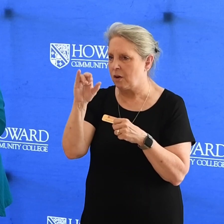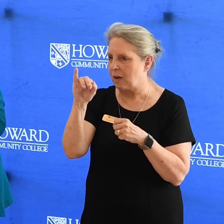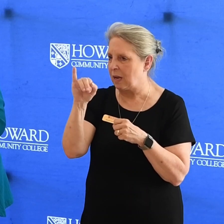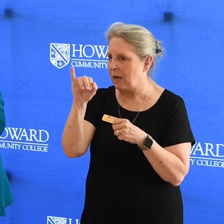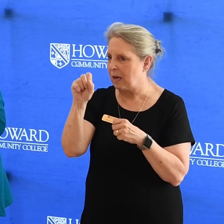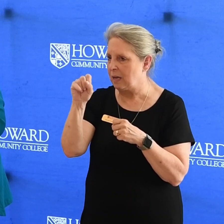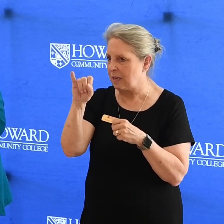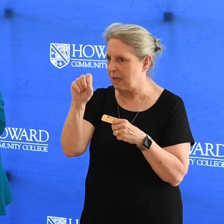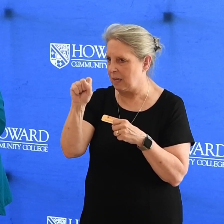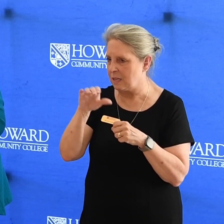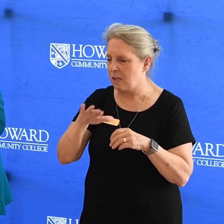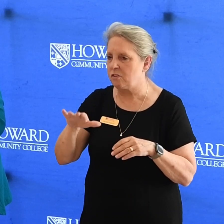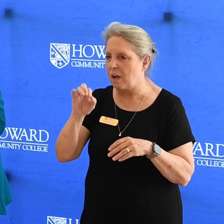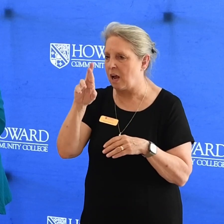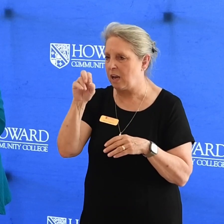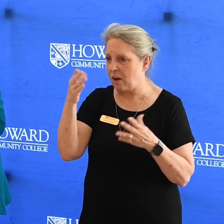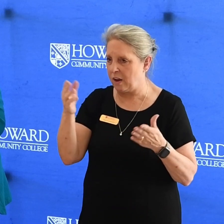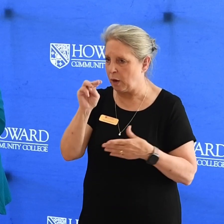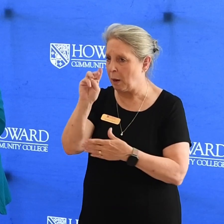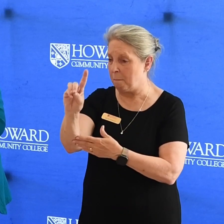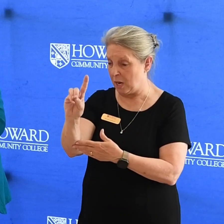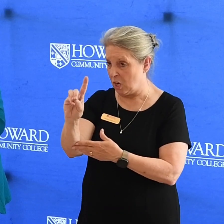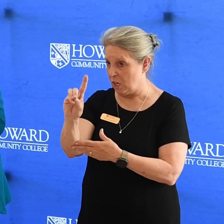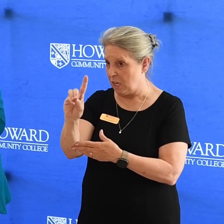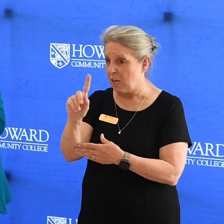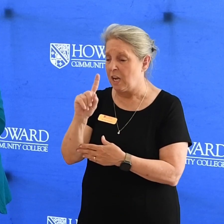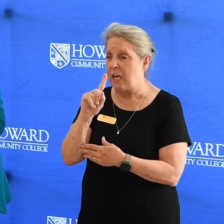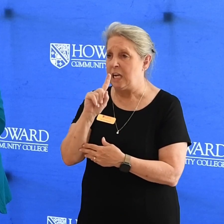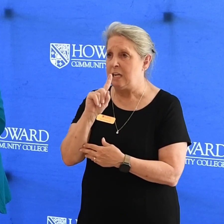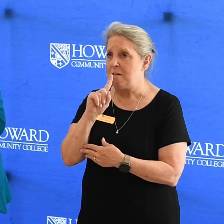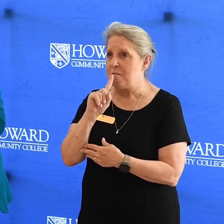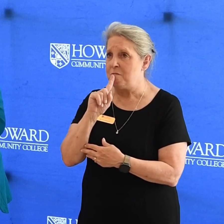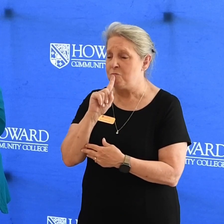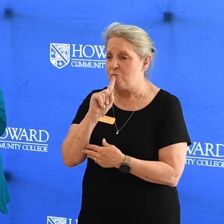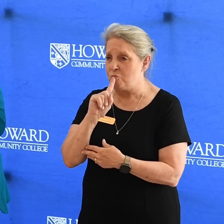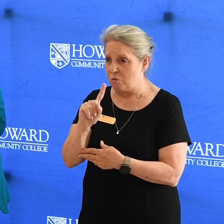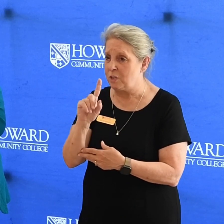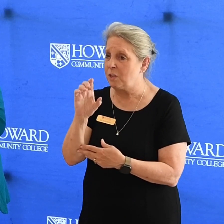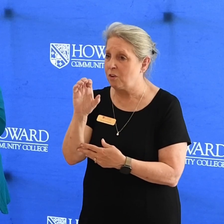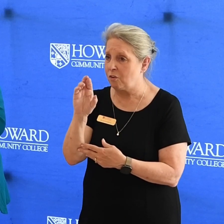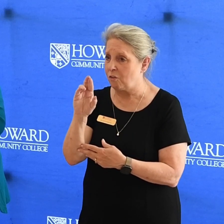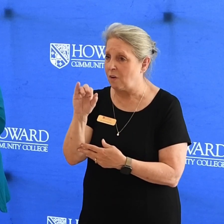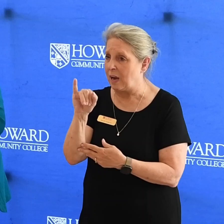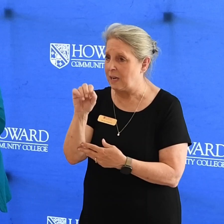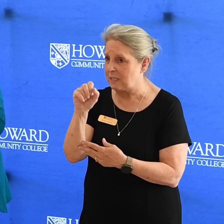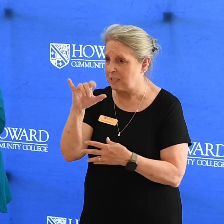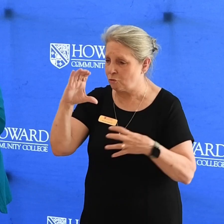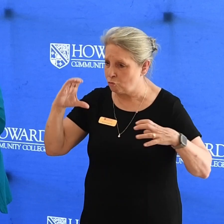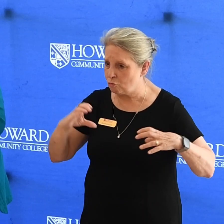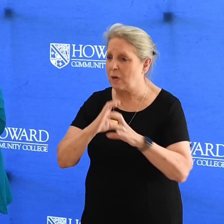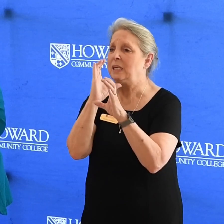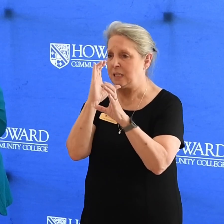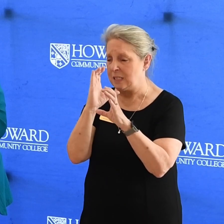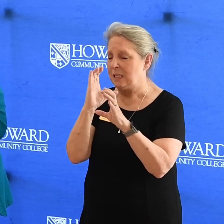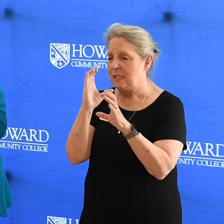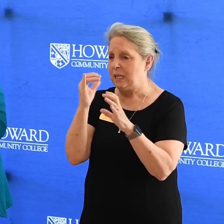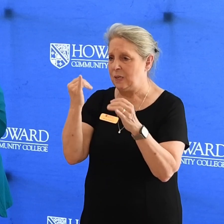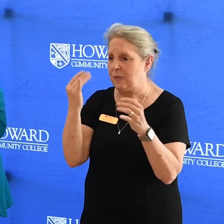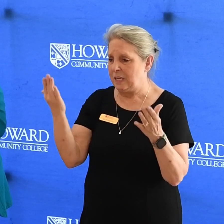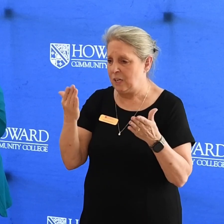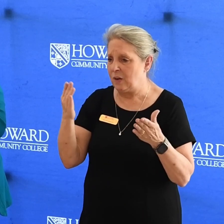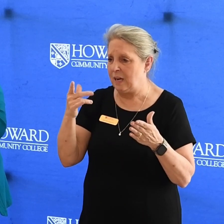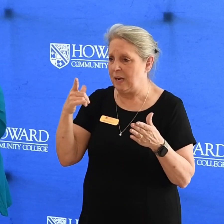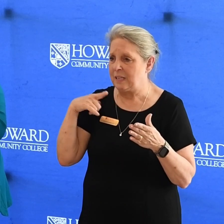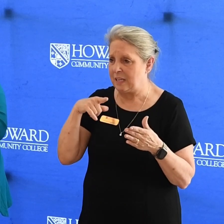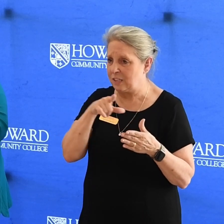we talk about childcare in Maryland. It really is a crisis. And we in the